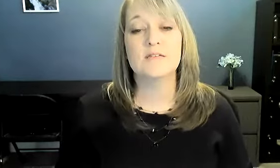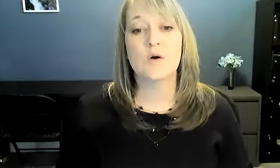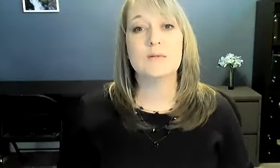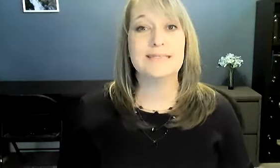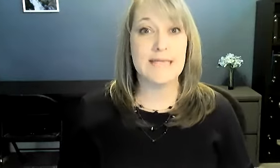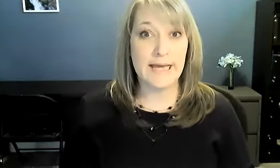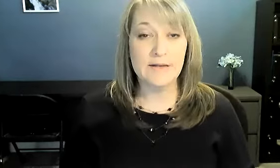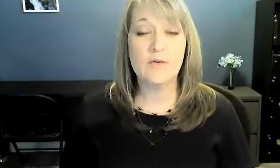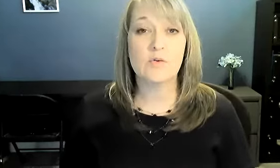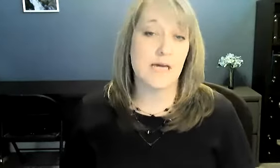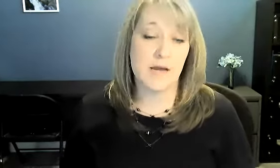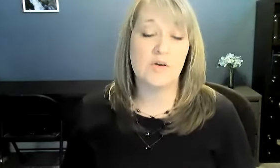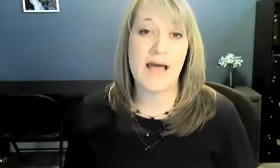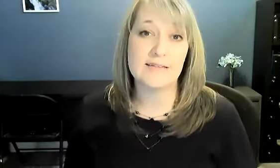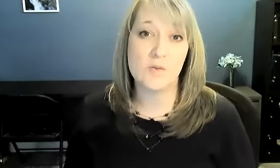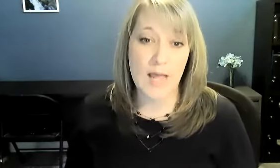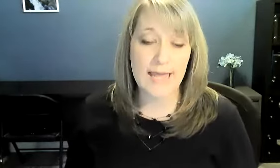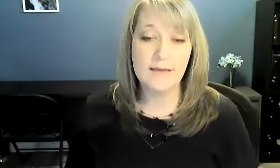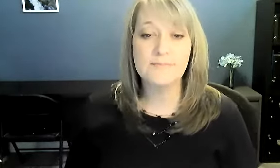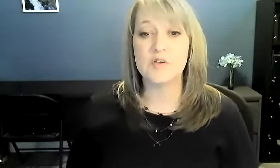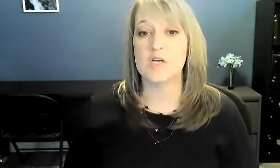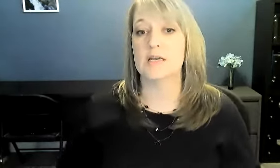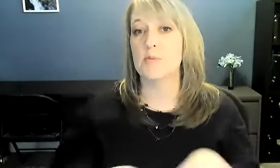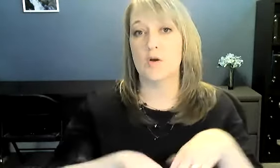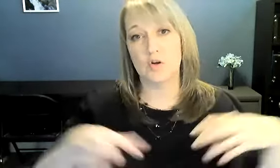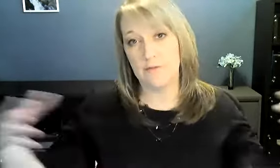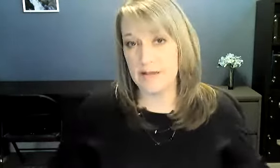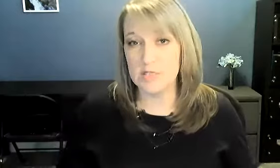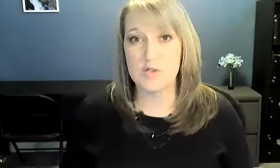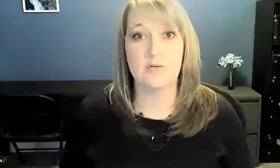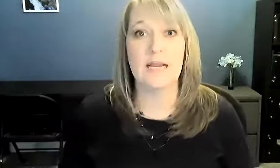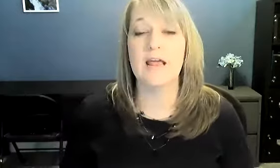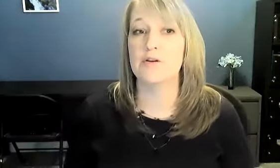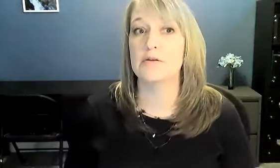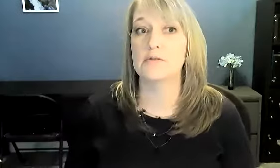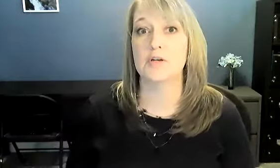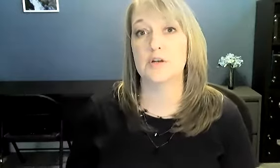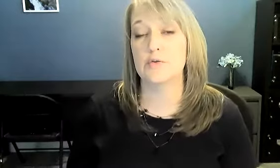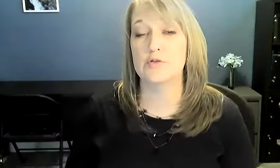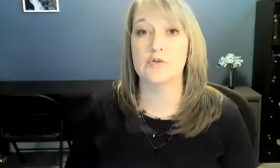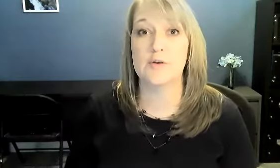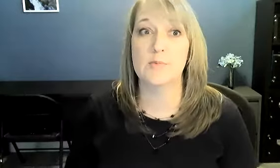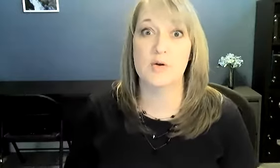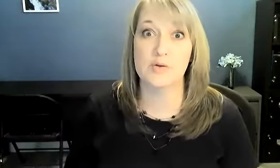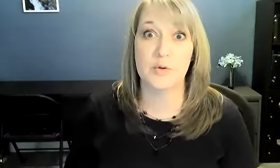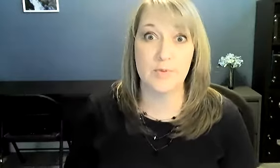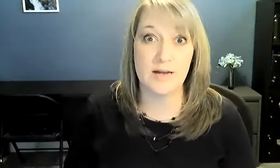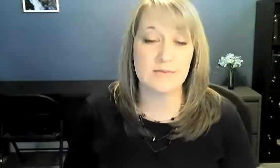So dead or die or pass away, if you're talking about your family tree and your grandma or your grandpa has